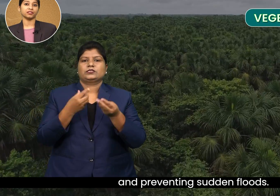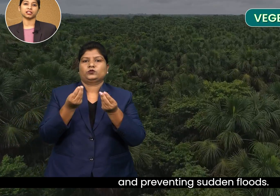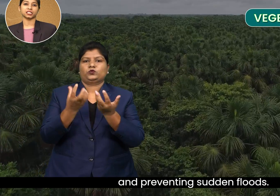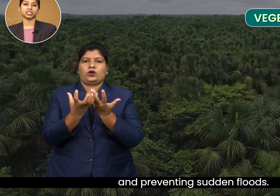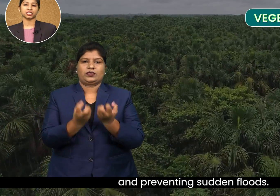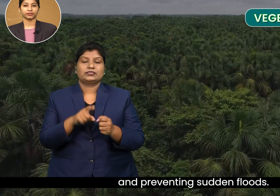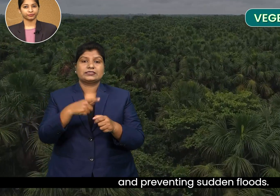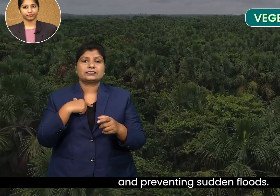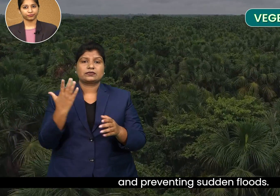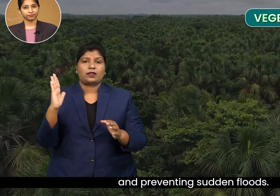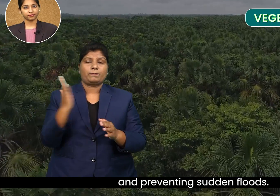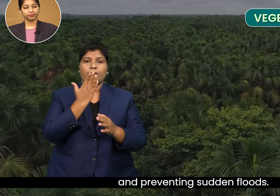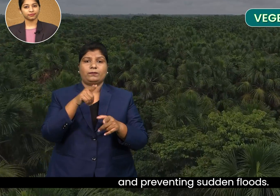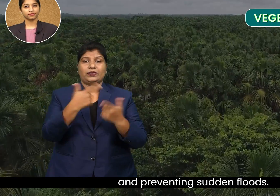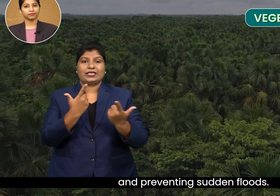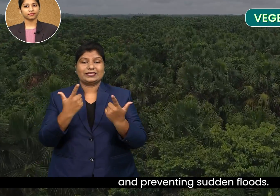sudden floods.